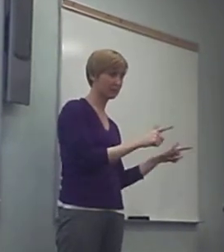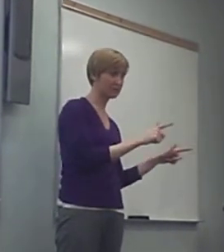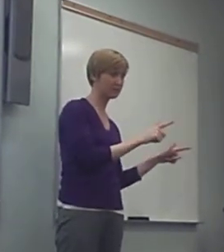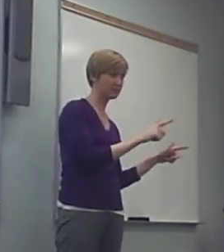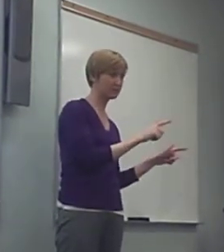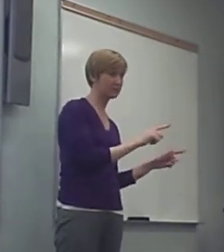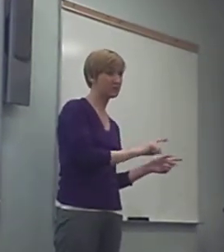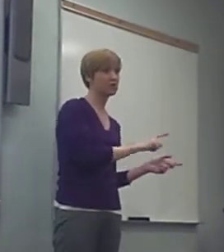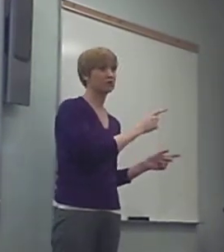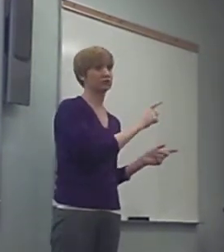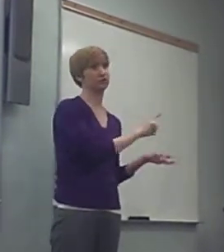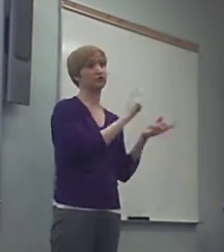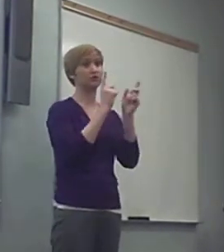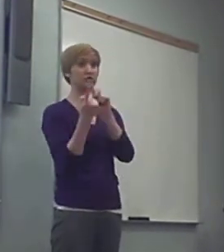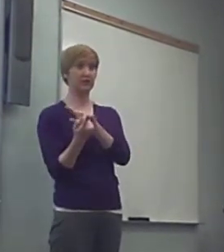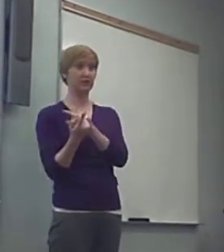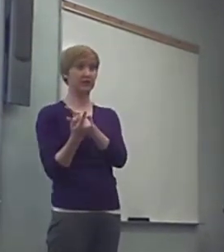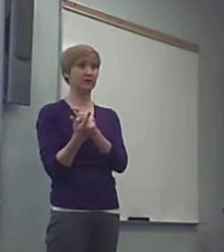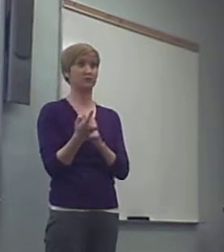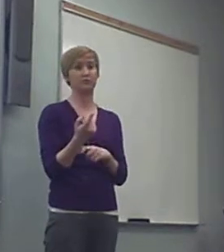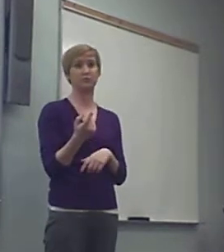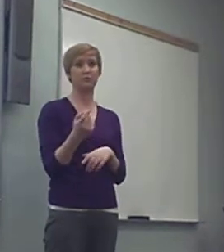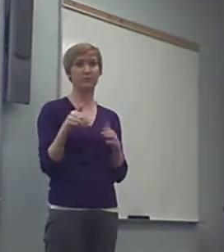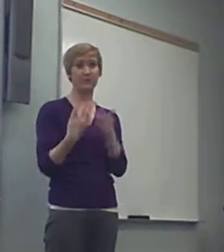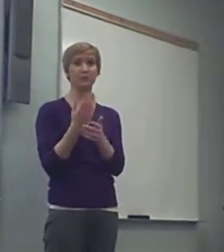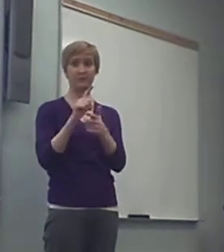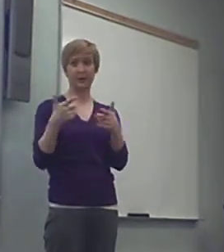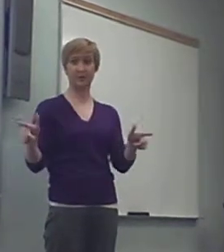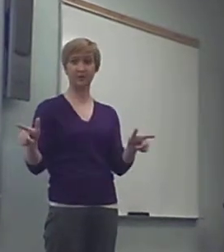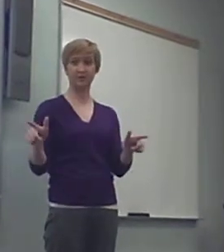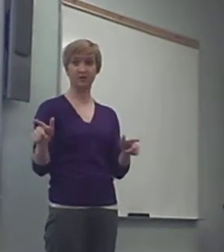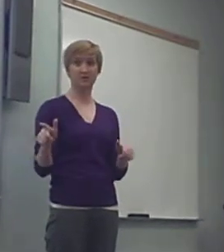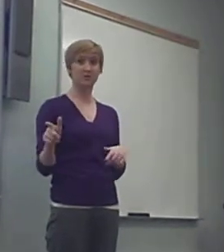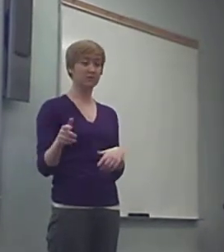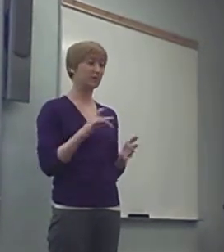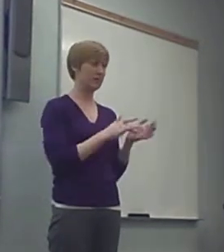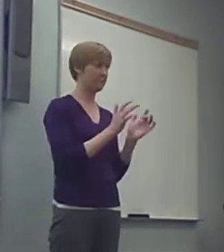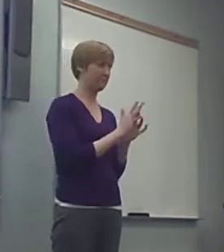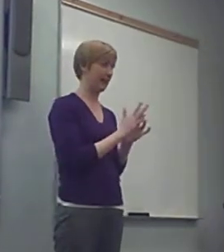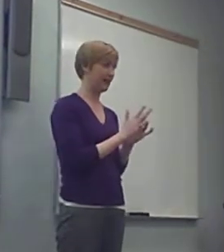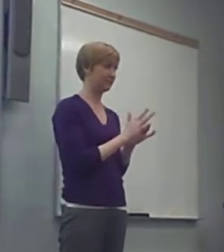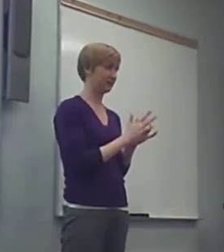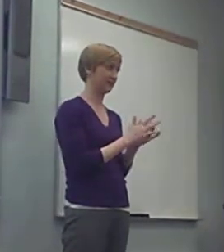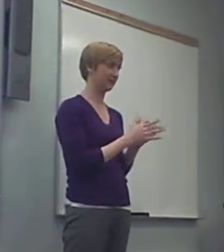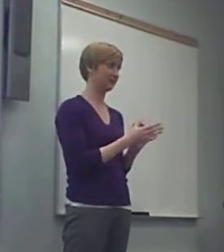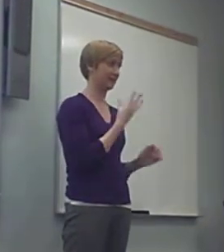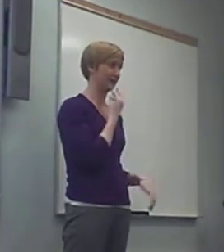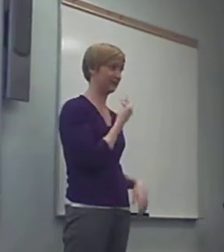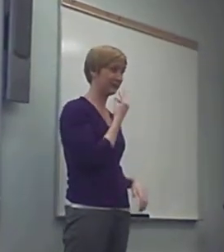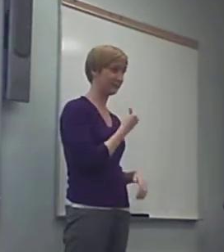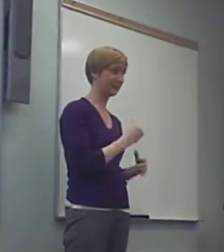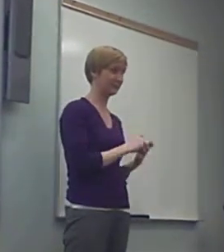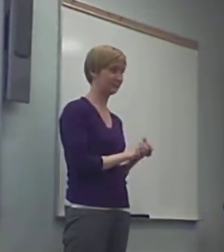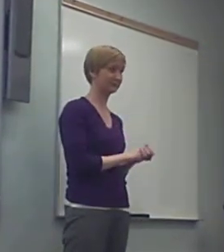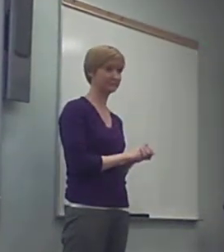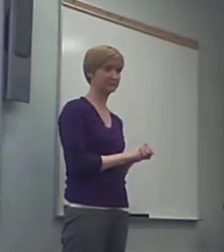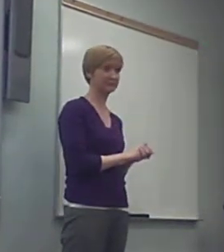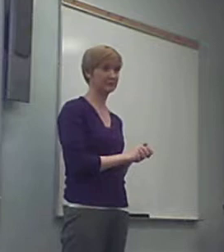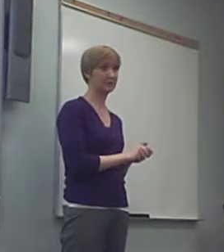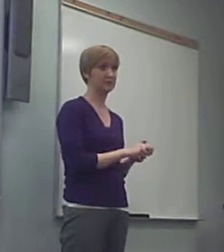And so original text in the Bible is going to be Hebrew for the Old Testament and Greek for the New Testament. So they're going from Greek to ASL. It's not